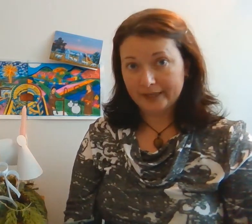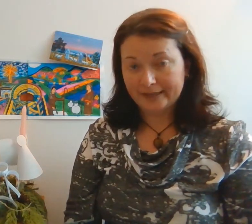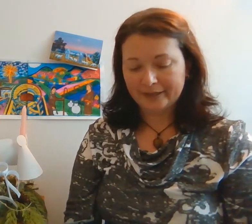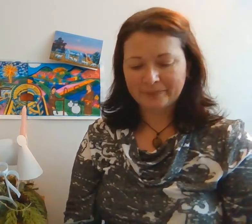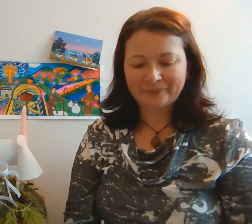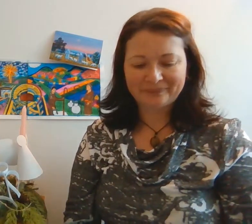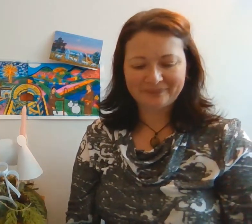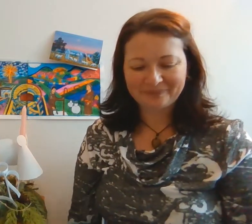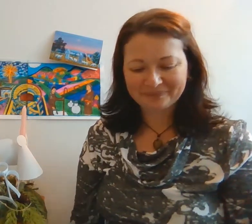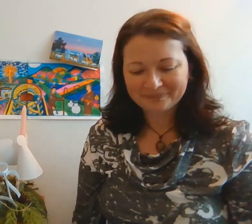wreath.